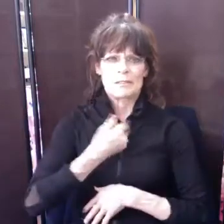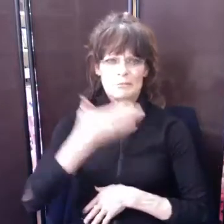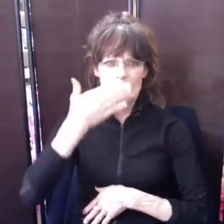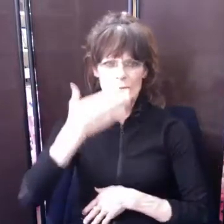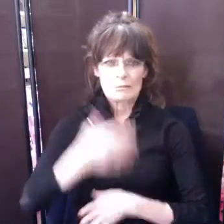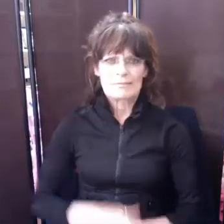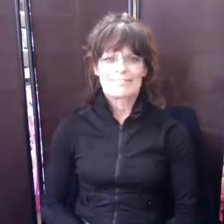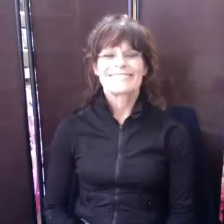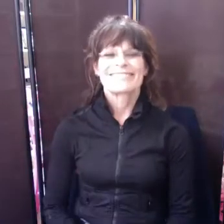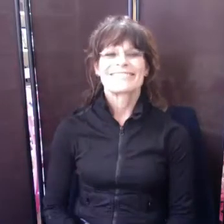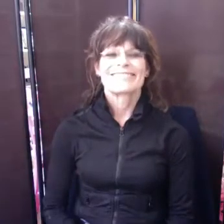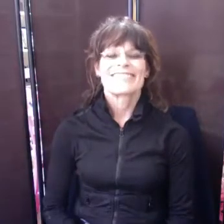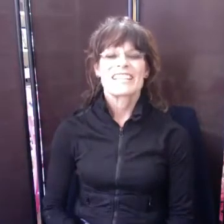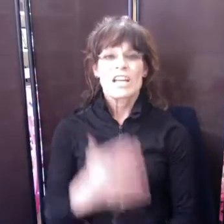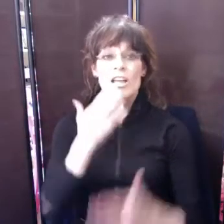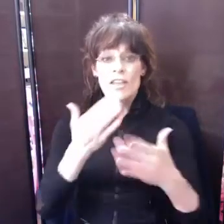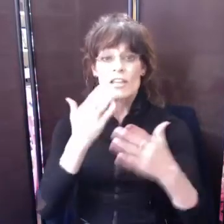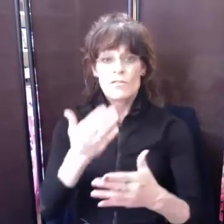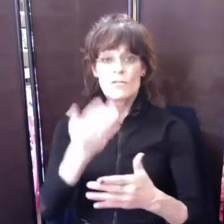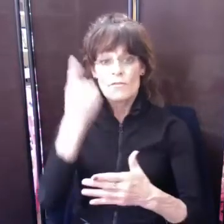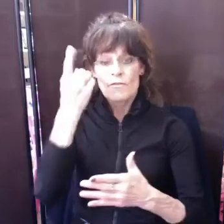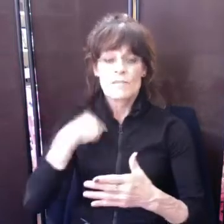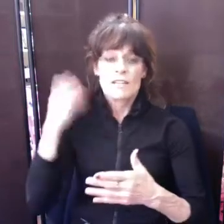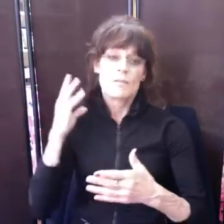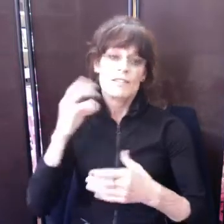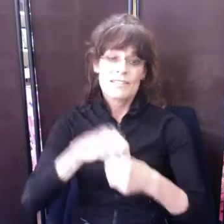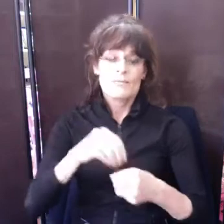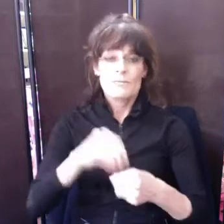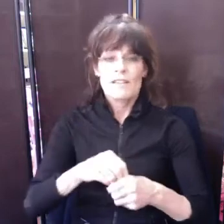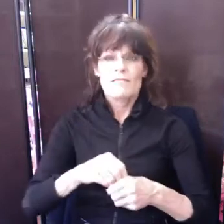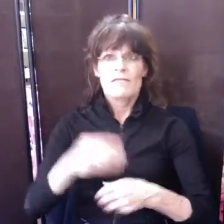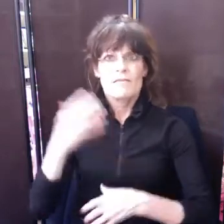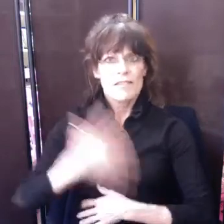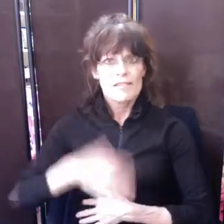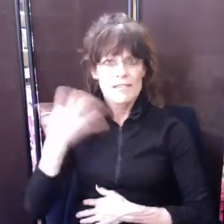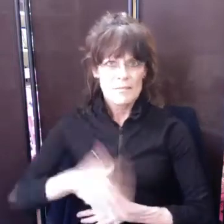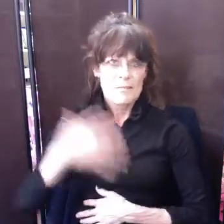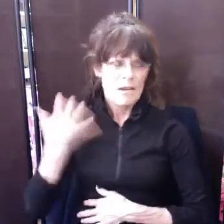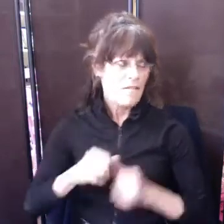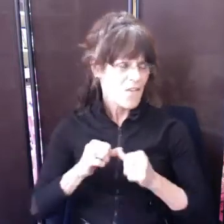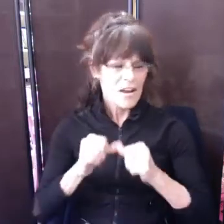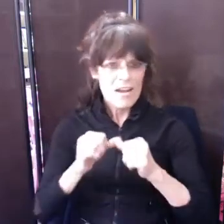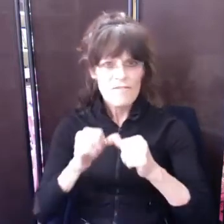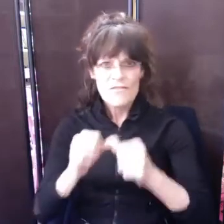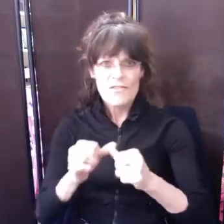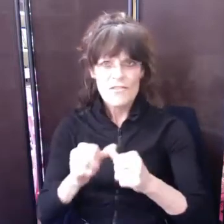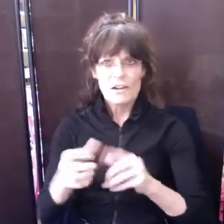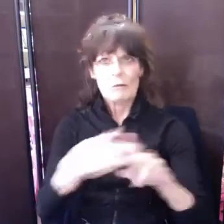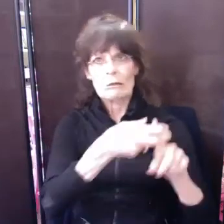Thank you very much for asking me to participate in this meeting. I mean, this is a marathon effort on your part, getting speakers every single night of the week.